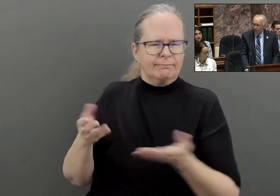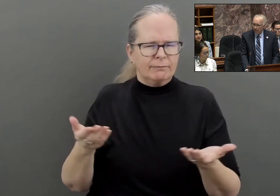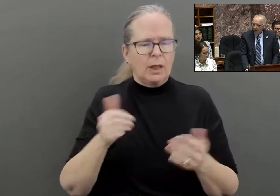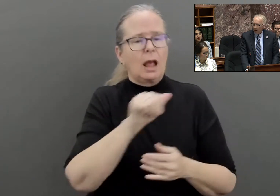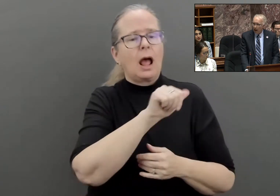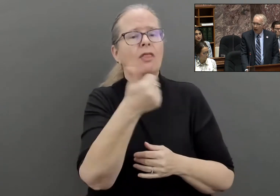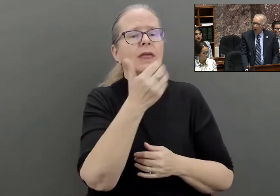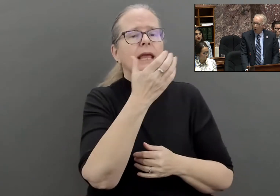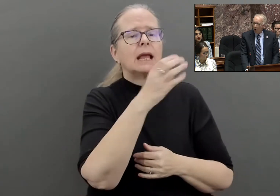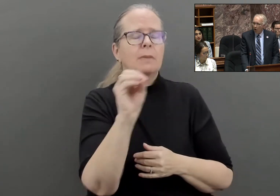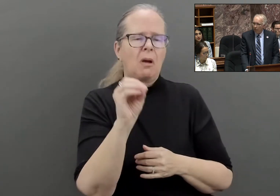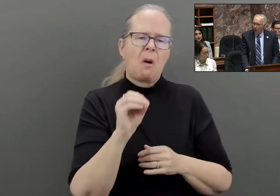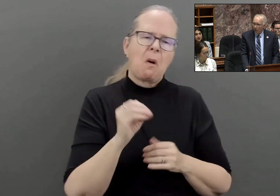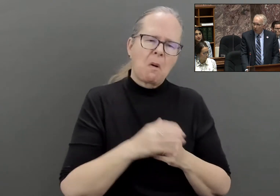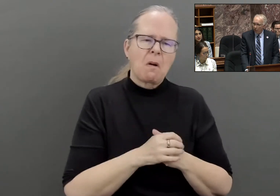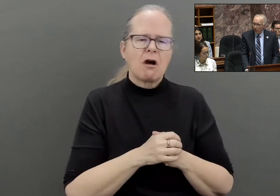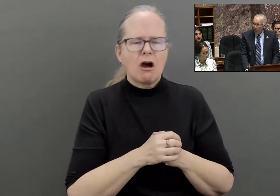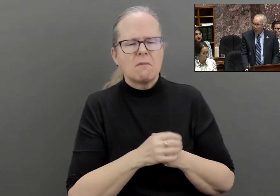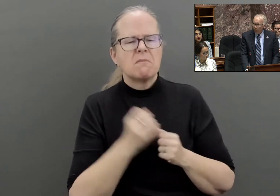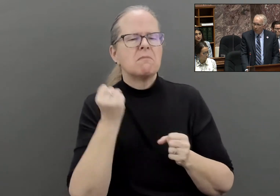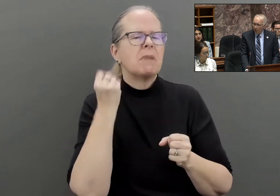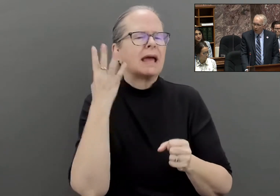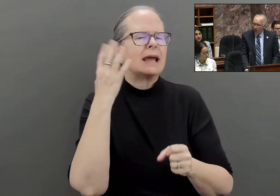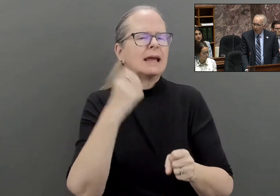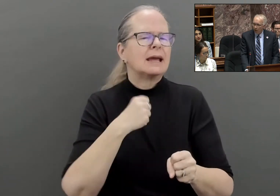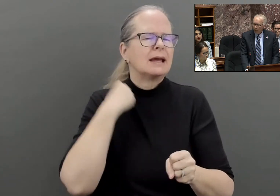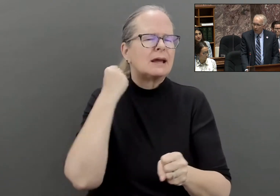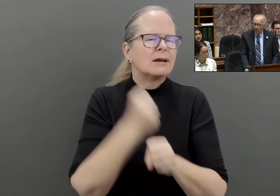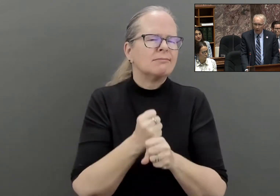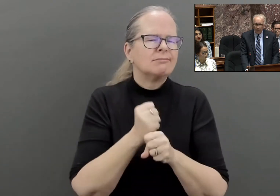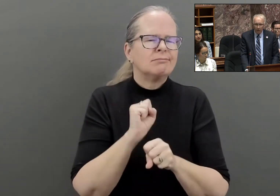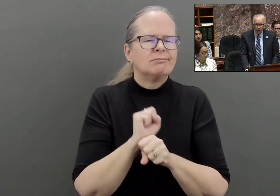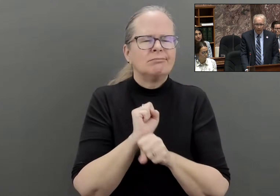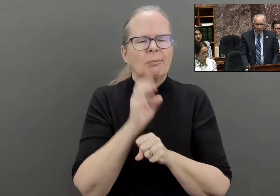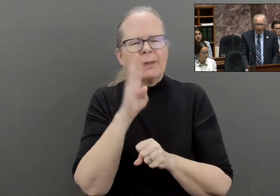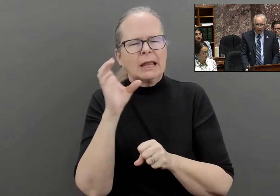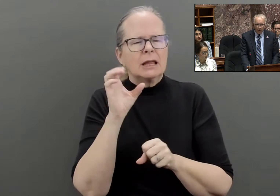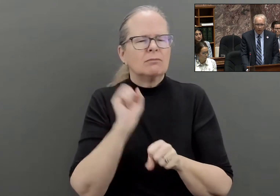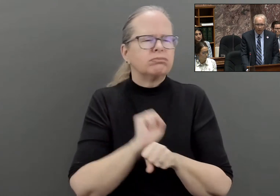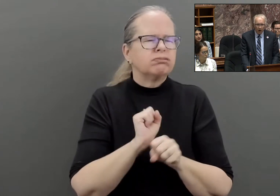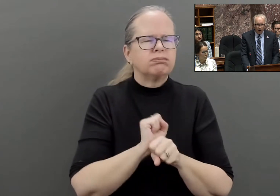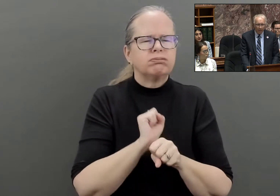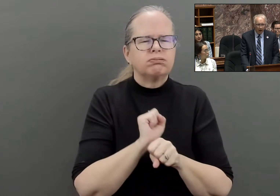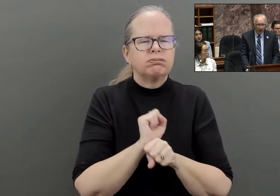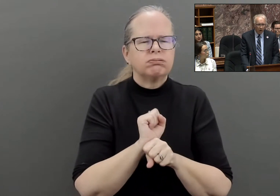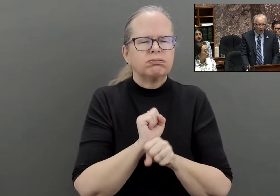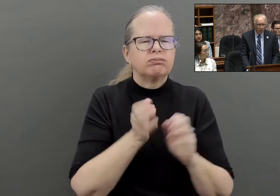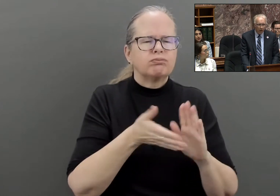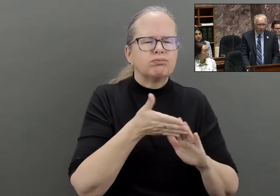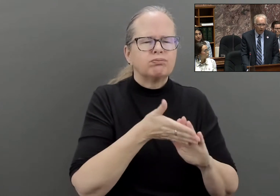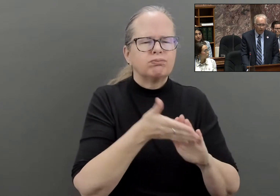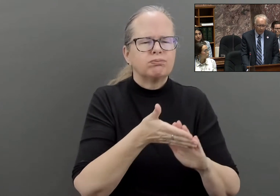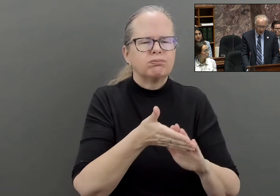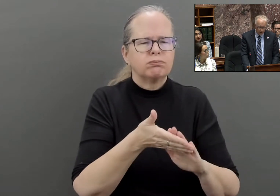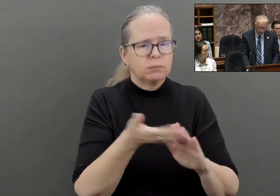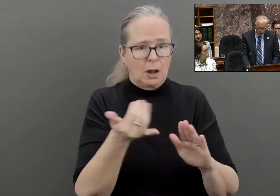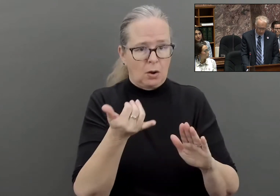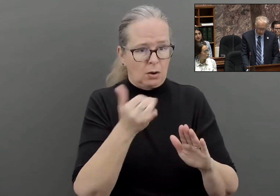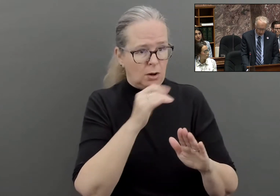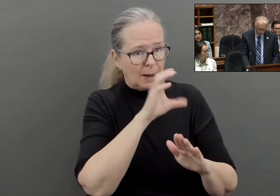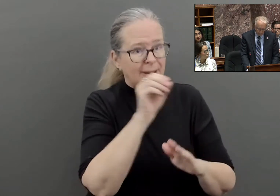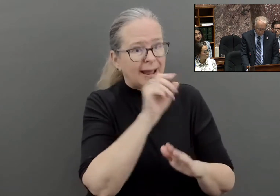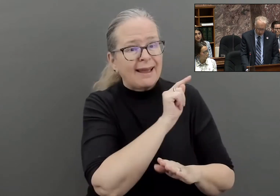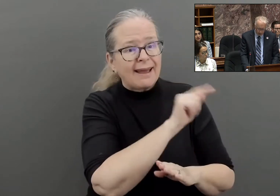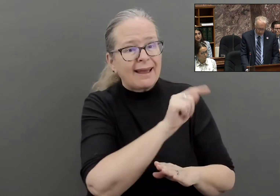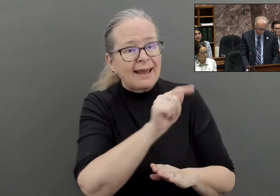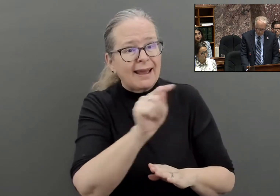Columbia, and now all of their workers are south of the border. They're still leaving their company here, but they aren't having any hope whatsoever of being able to